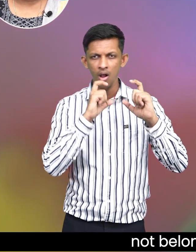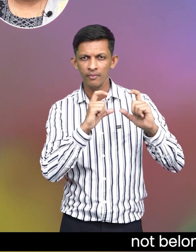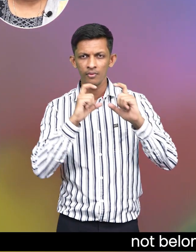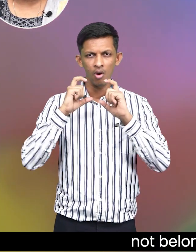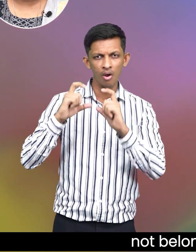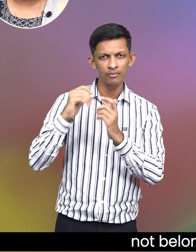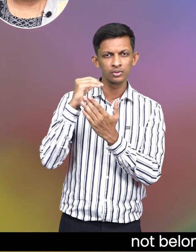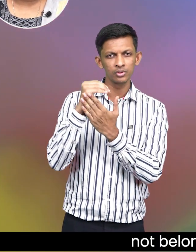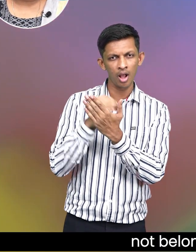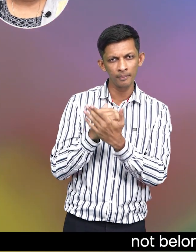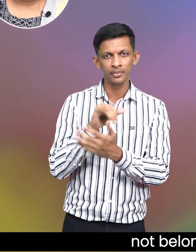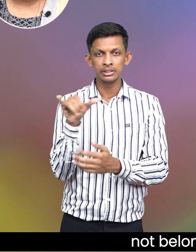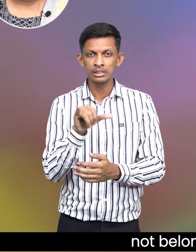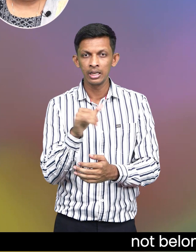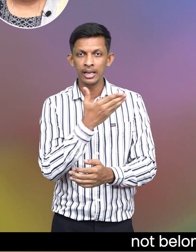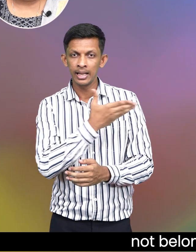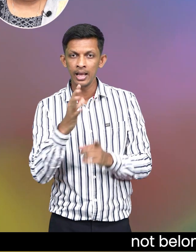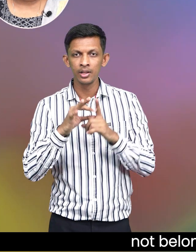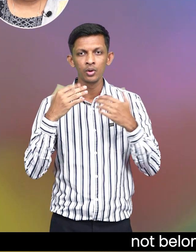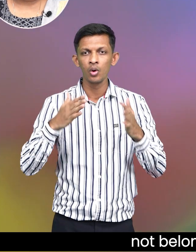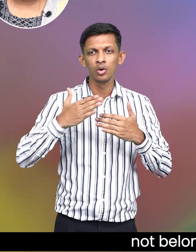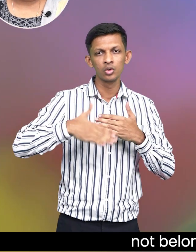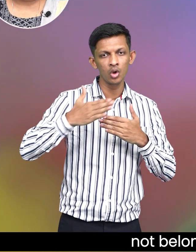the organized sector.